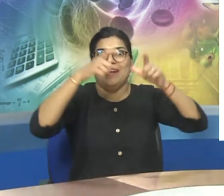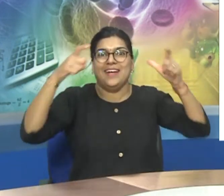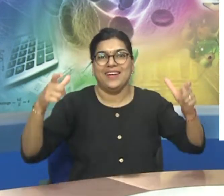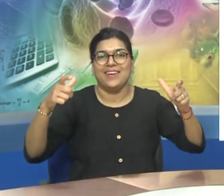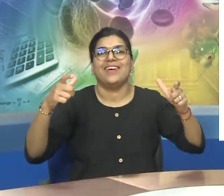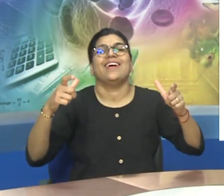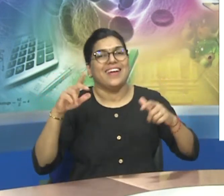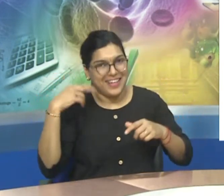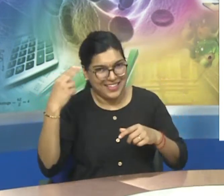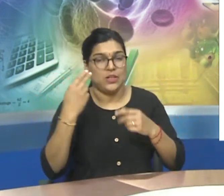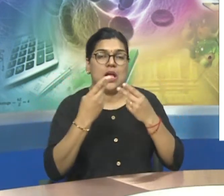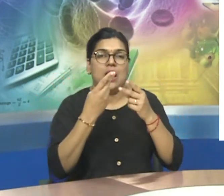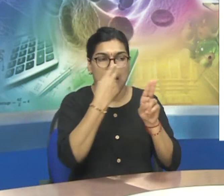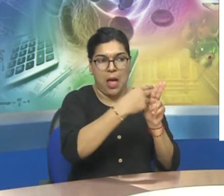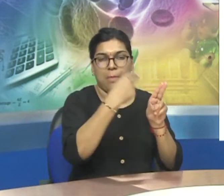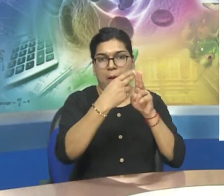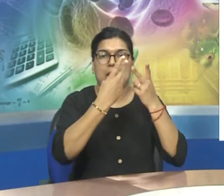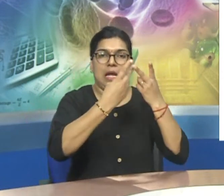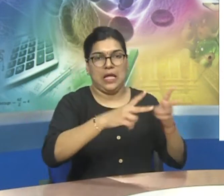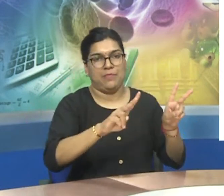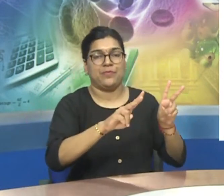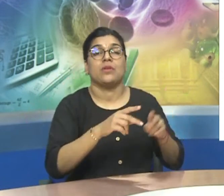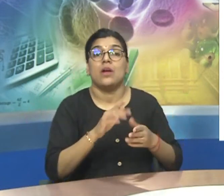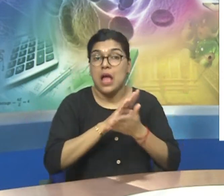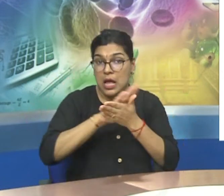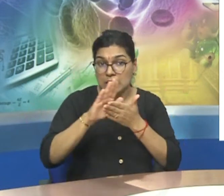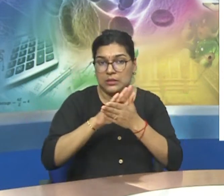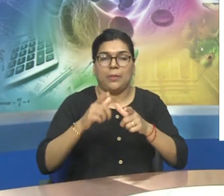In case the person is sick and the treatment is not